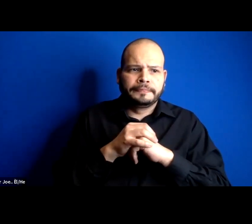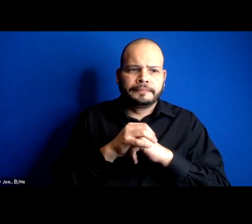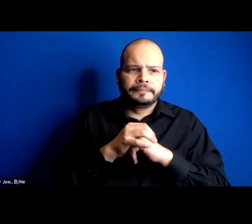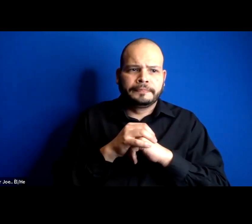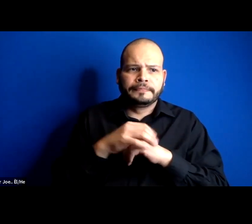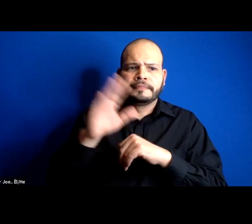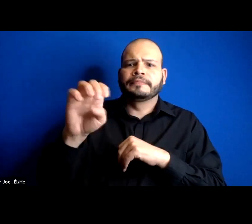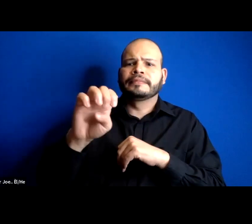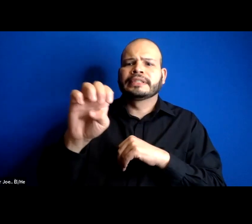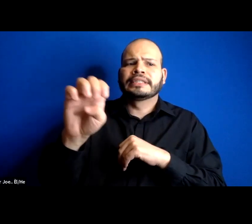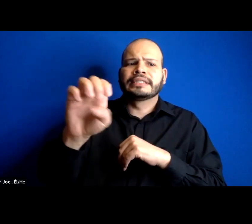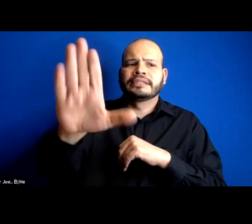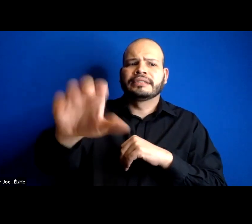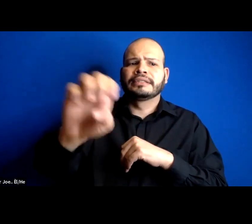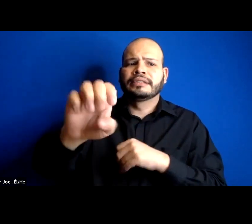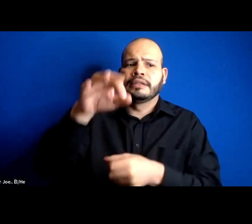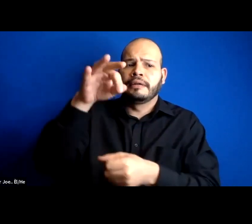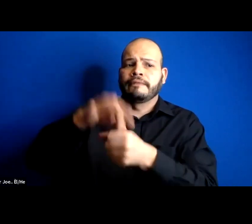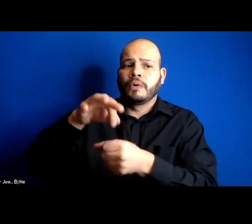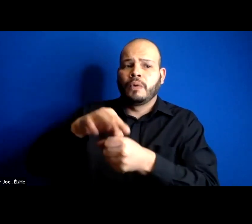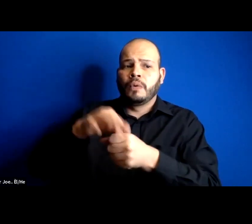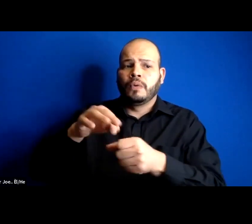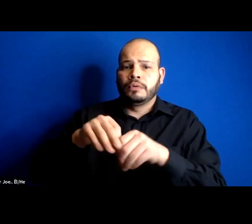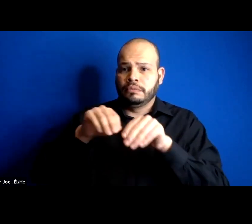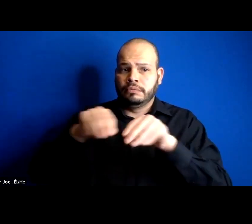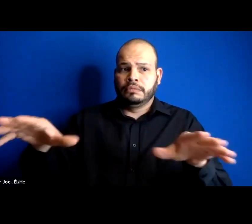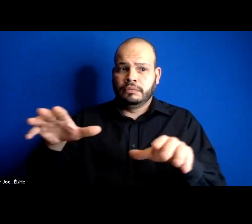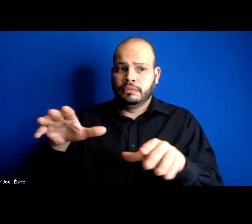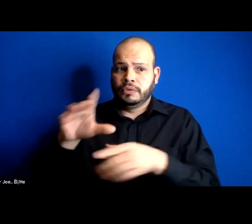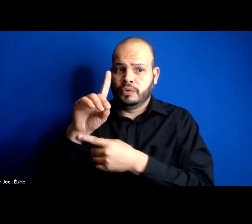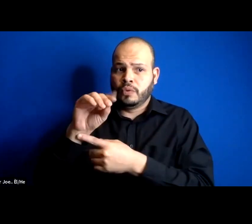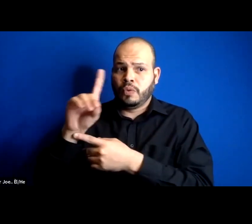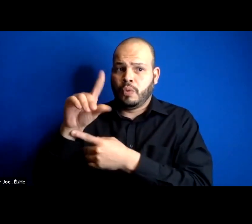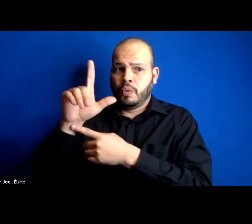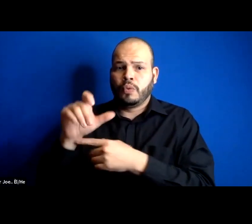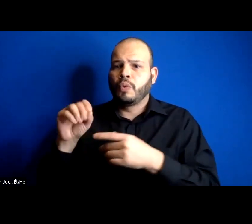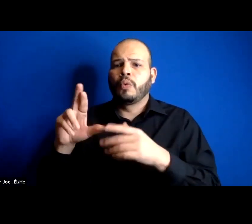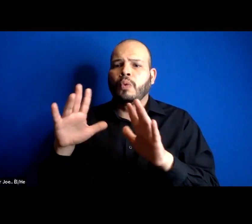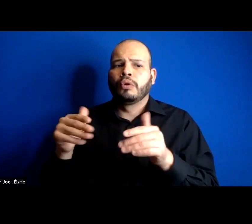can we just go ahead with that plan?